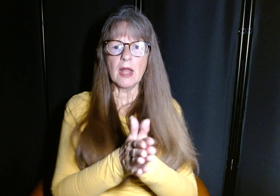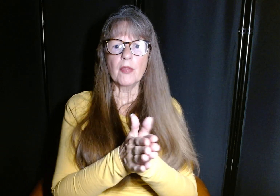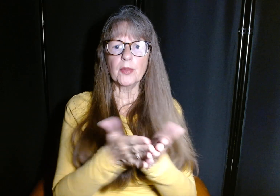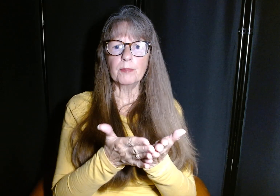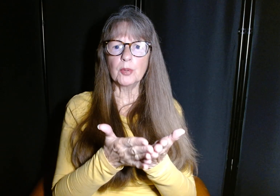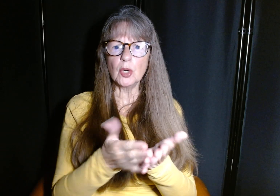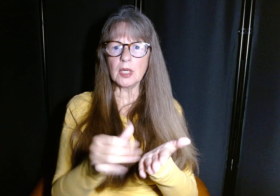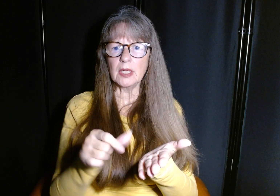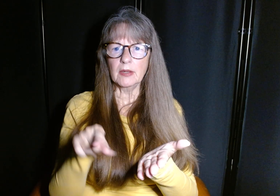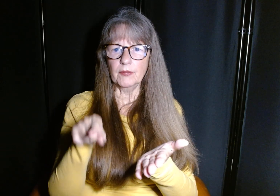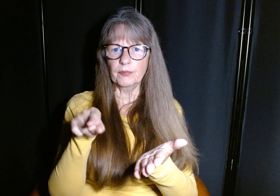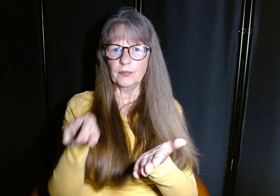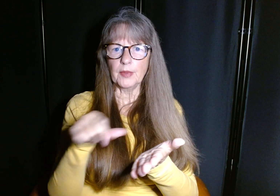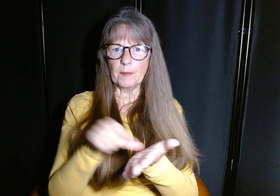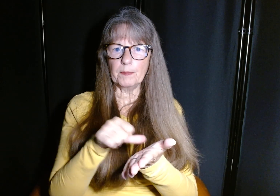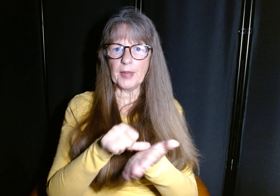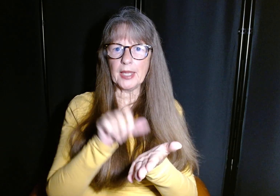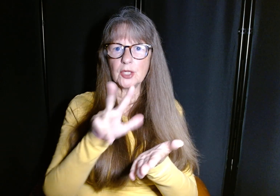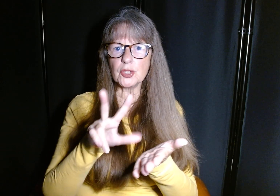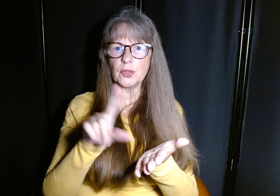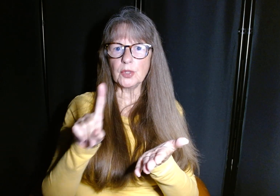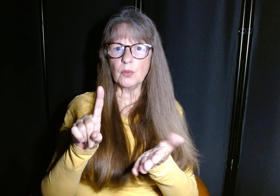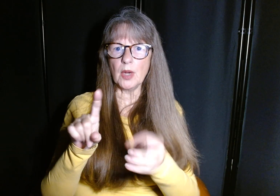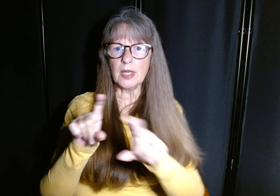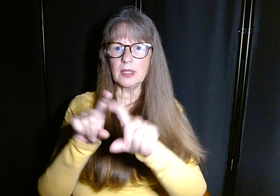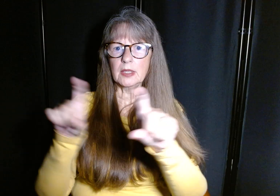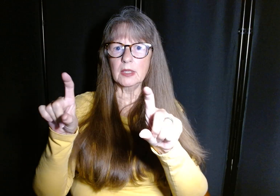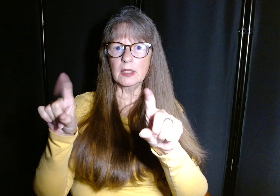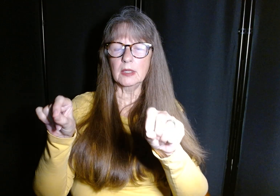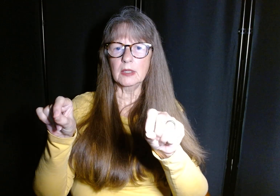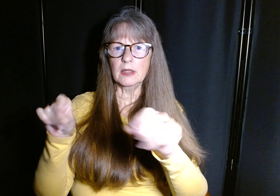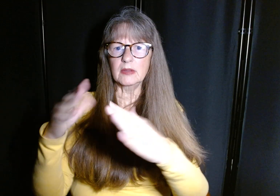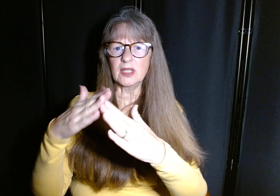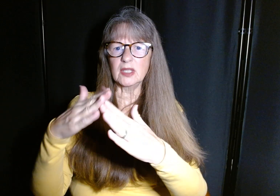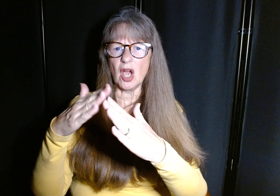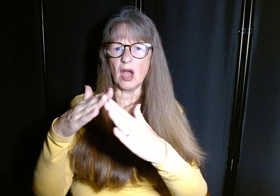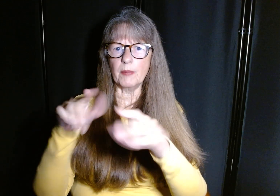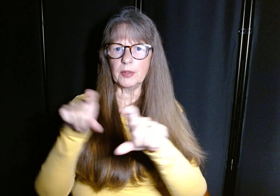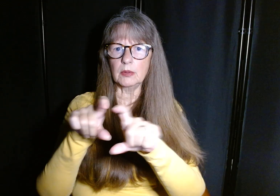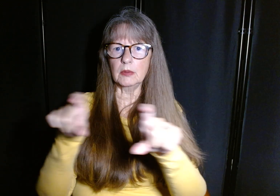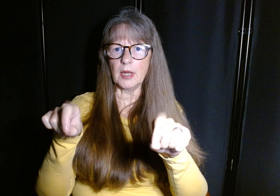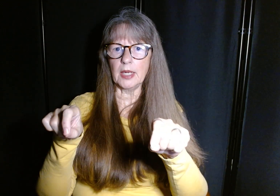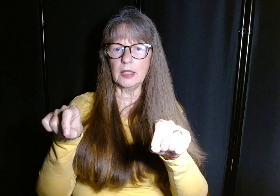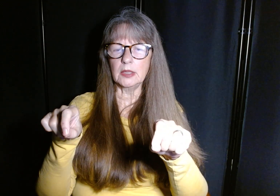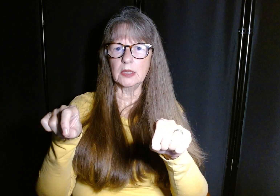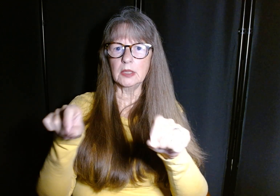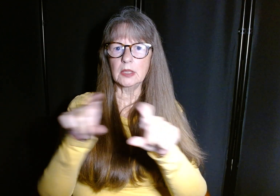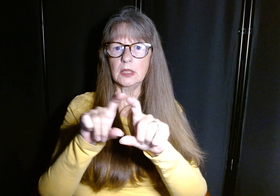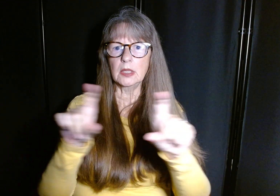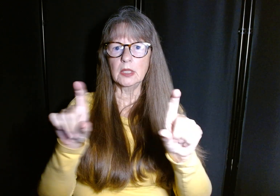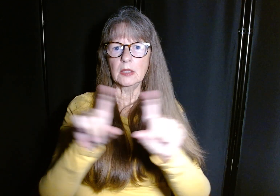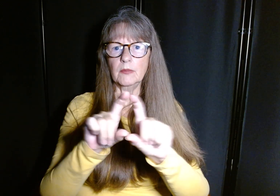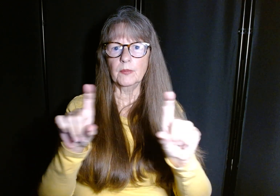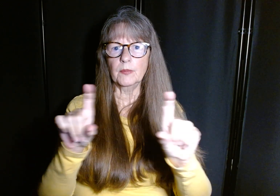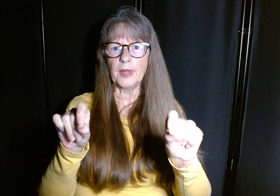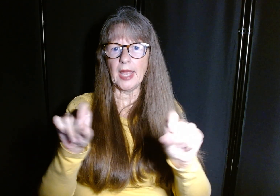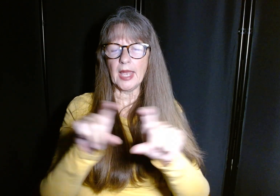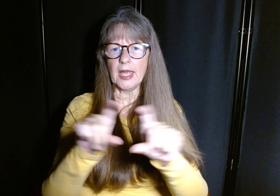the book, page 31, the top, right? The head,